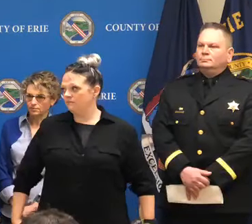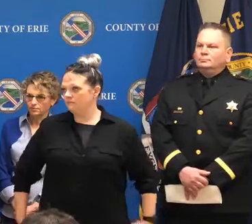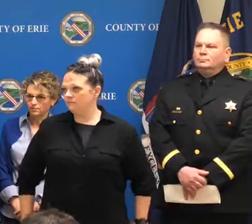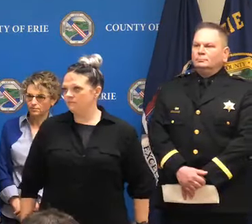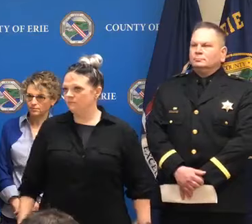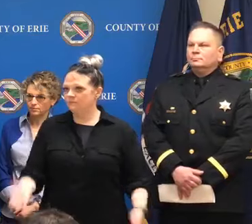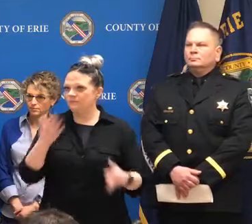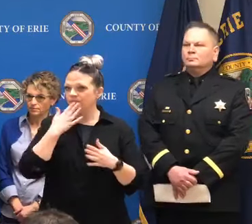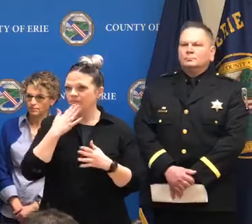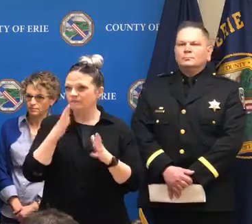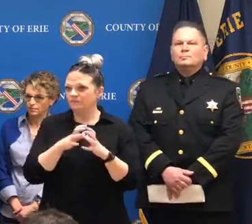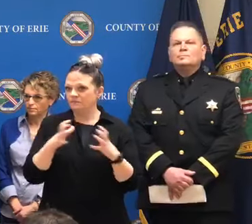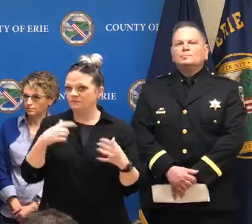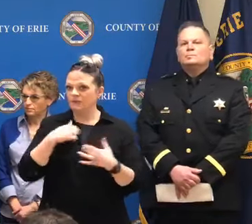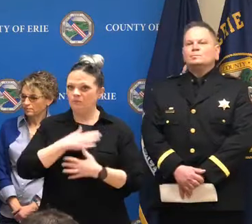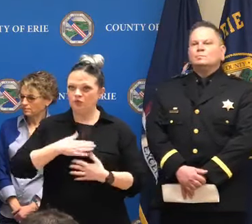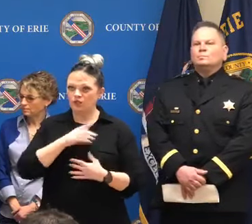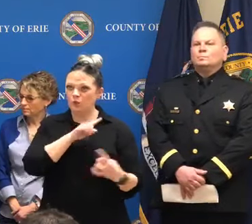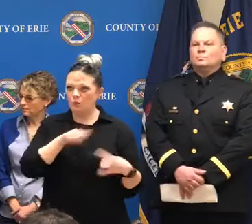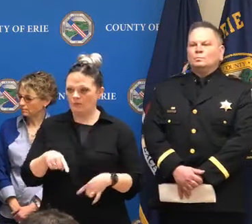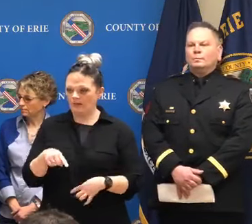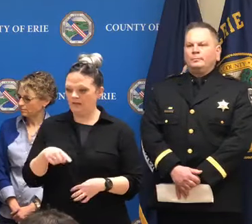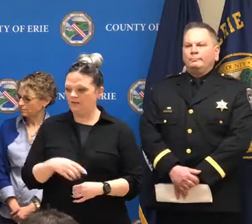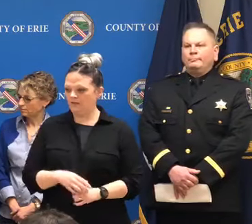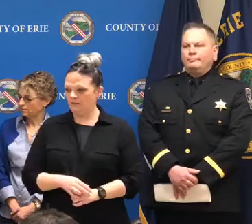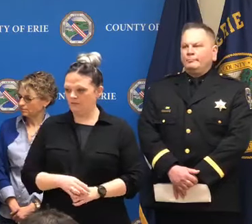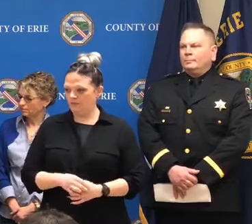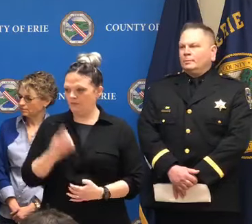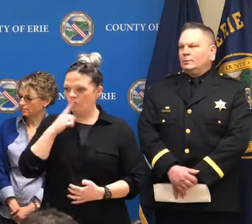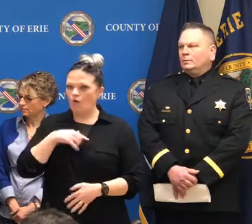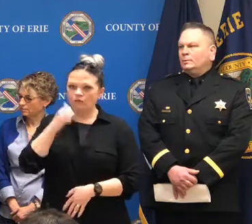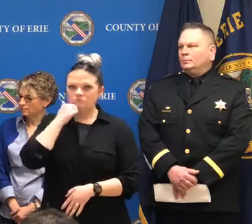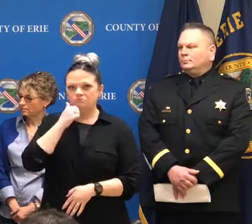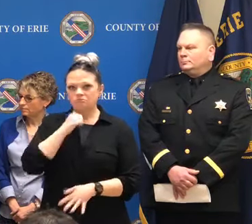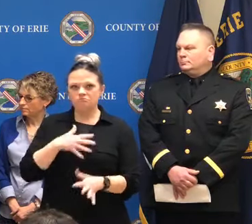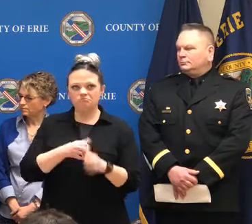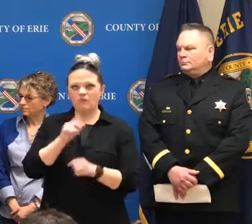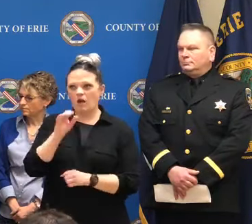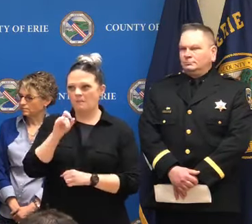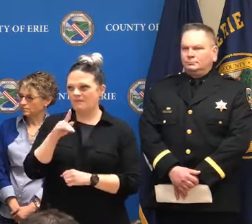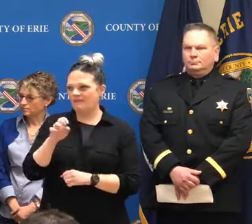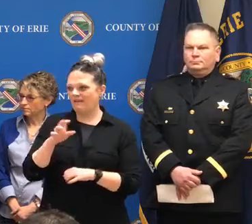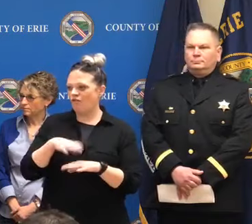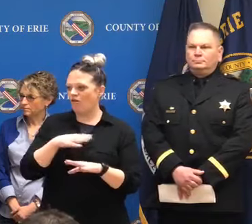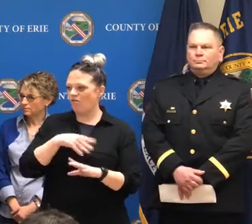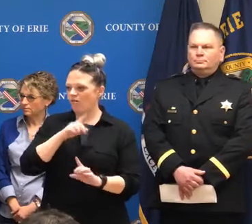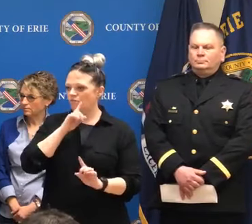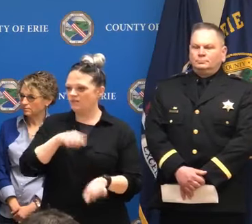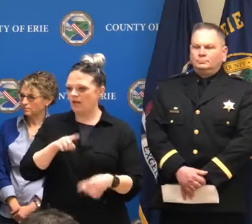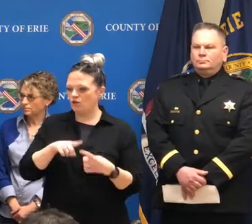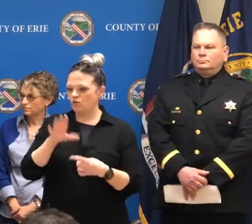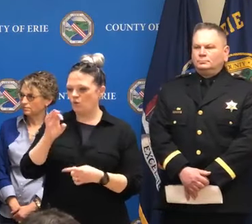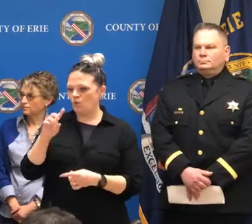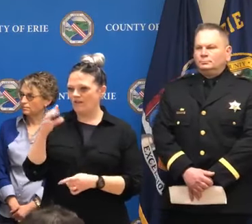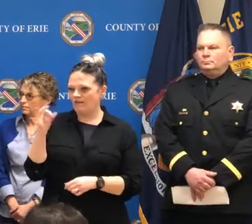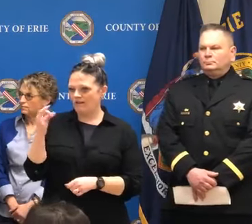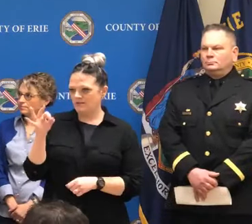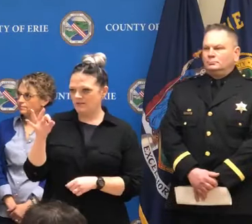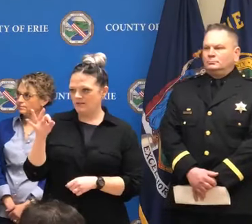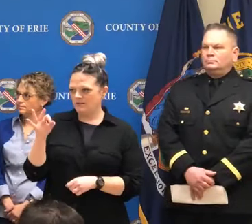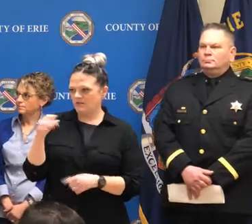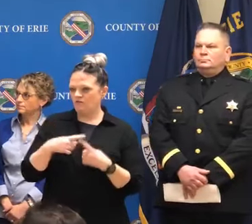Okay, thank you very much. I appreciate you coming here for our daily update on our response to COVID-19 by, of course,